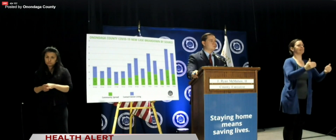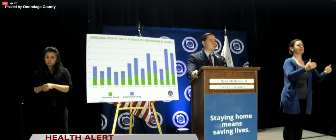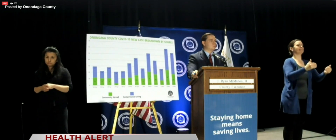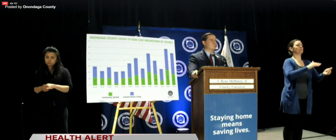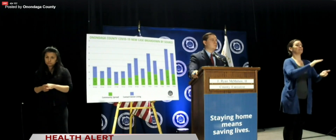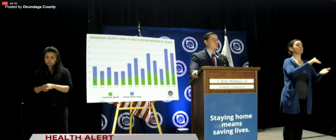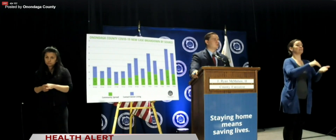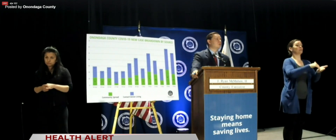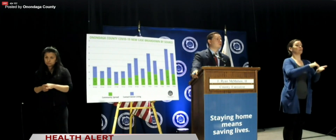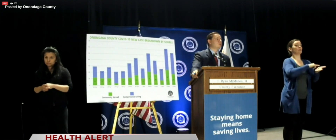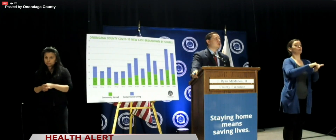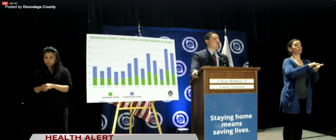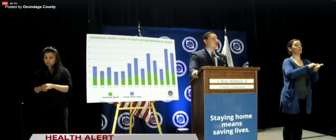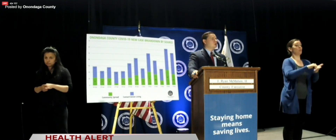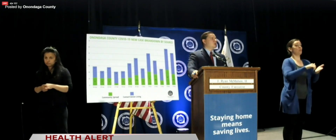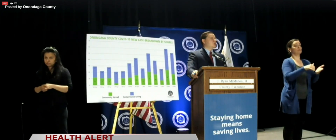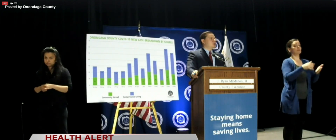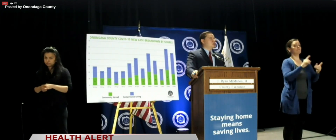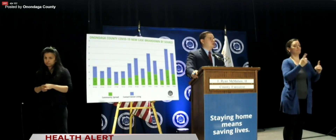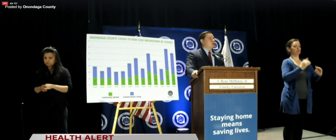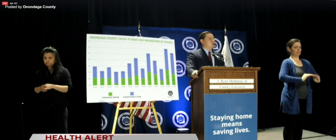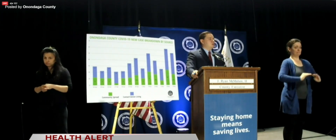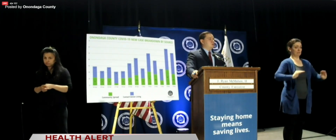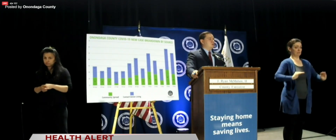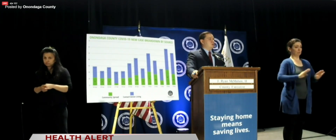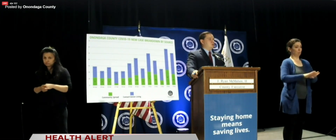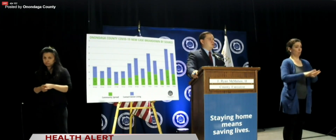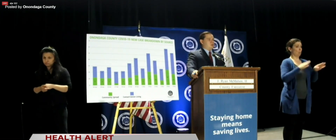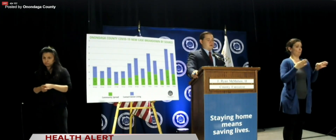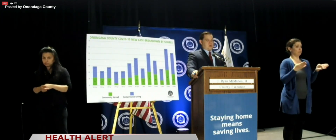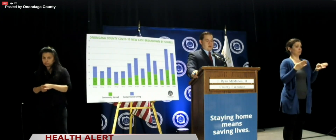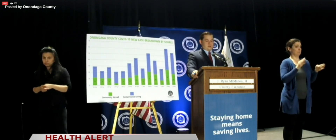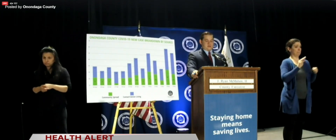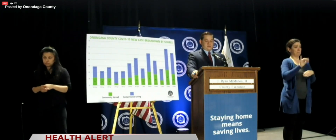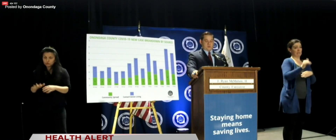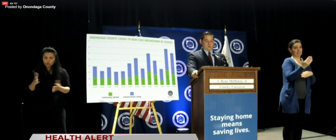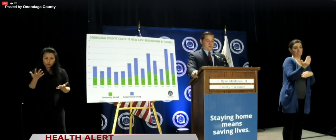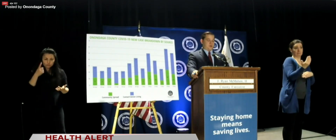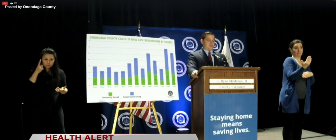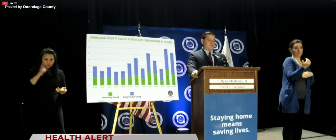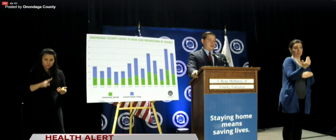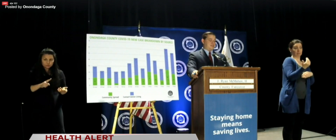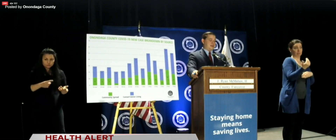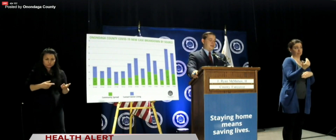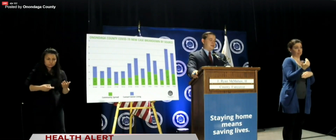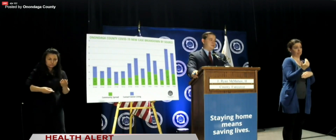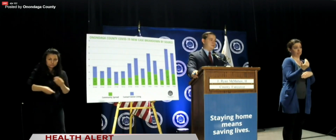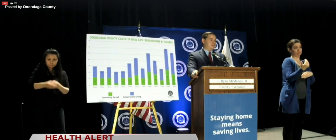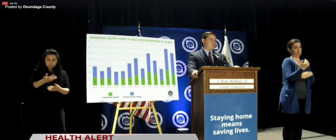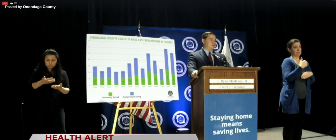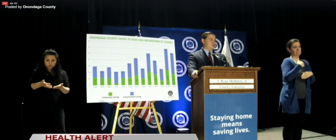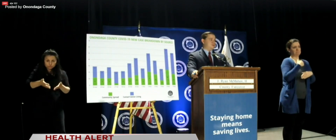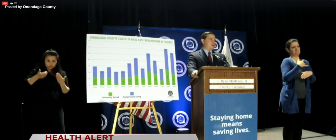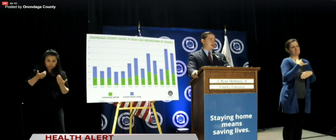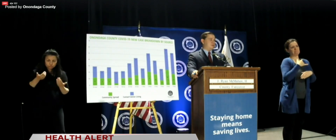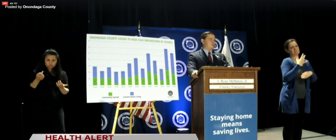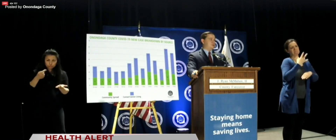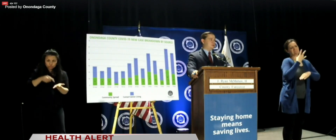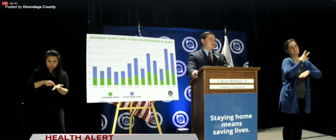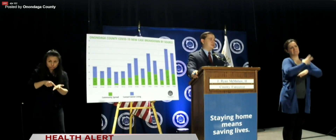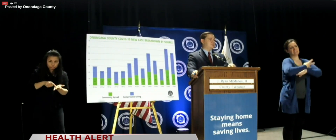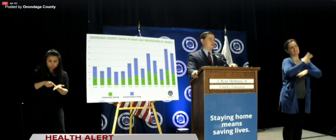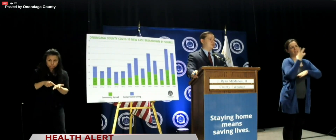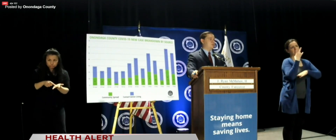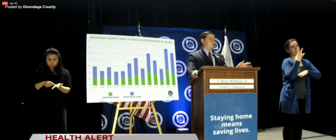of restart, as of May 15th or whenever the date is? I think it's when we have 7 days, our 7-day average